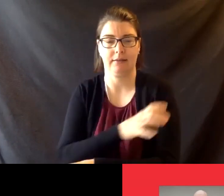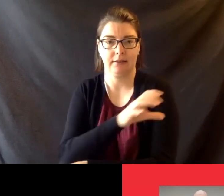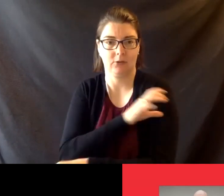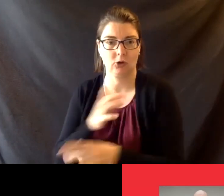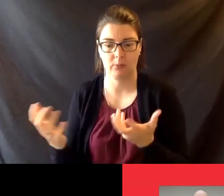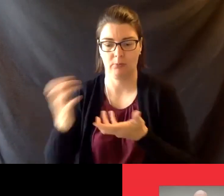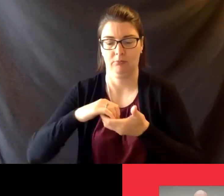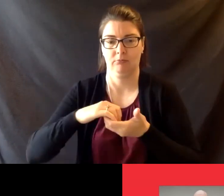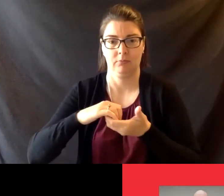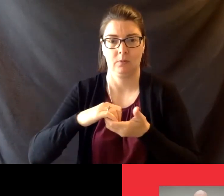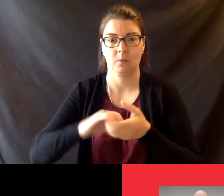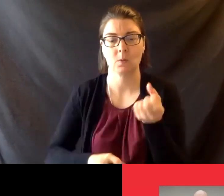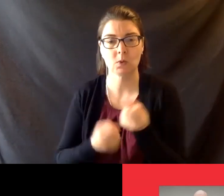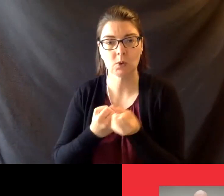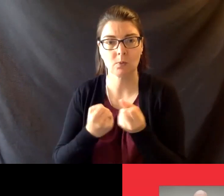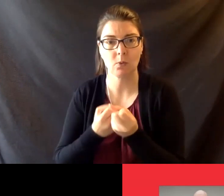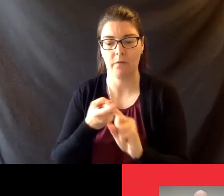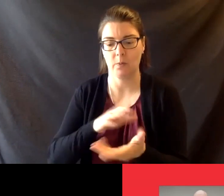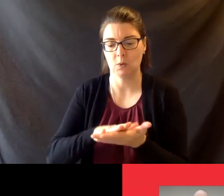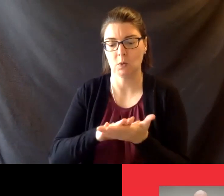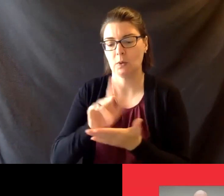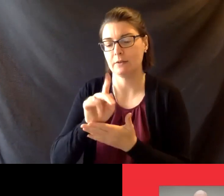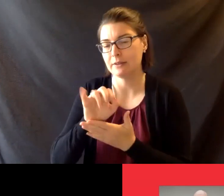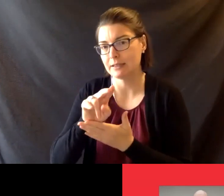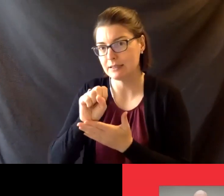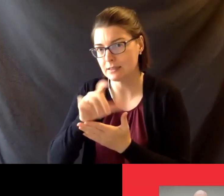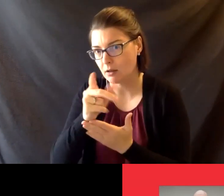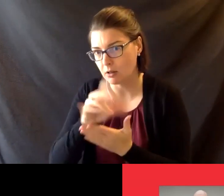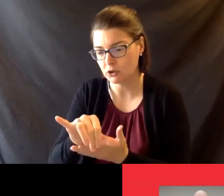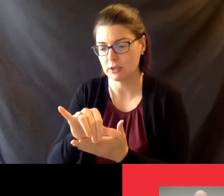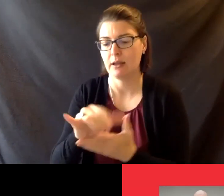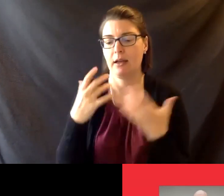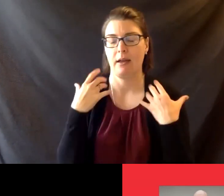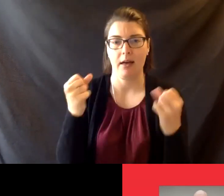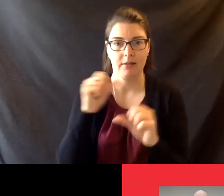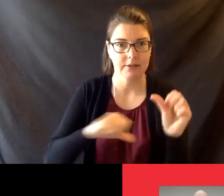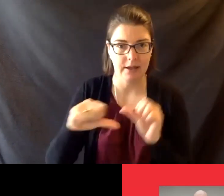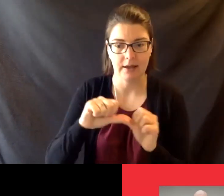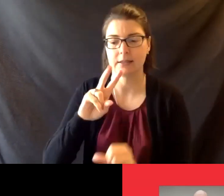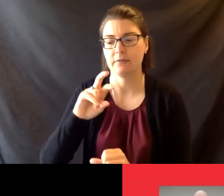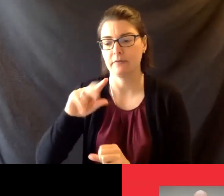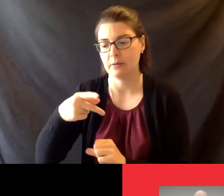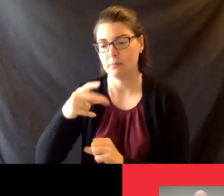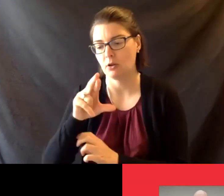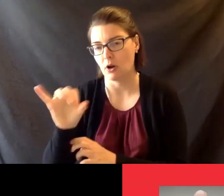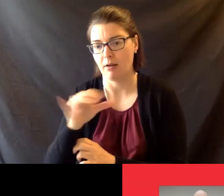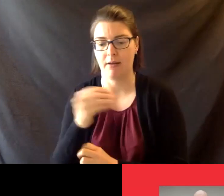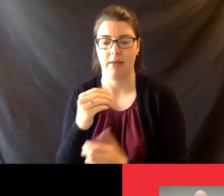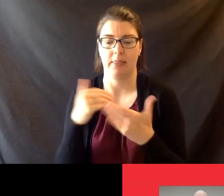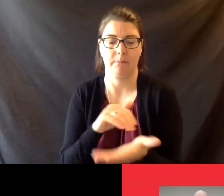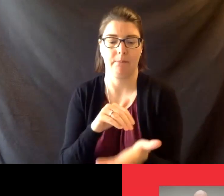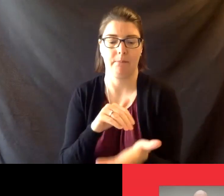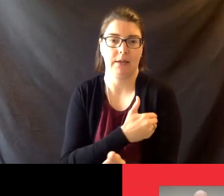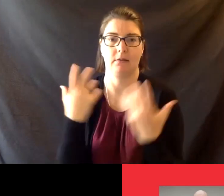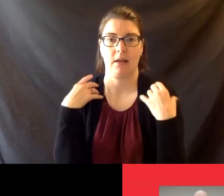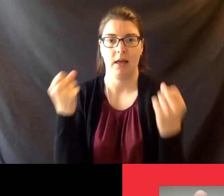support we receive from the School of Kinesiology and Health Science, the Faculty of Health, VPRI, and the Muscle Health Research Center has been essential